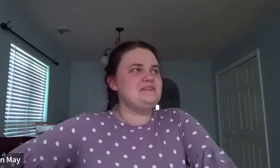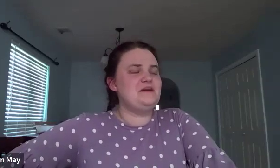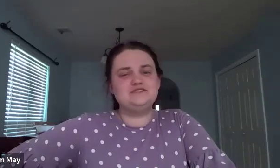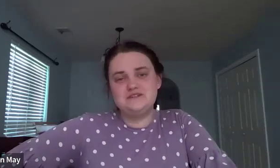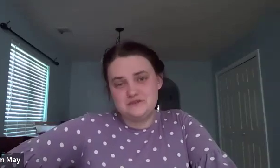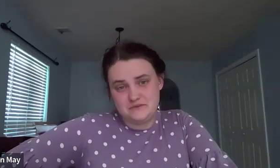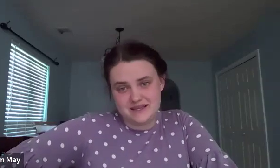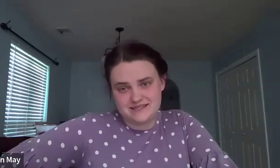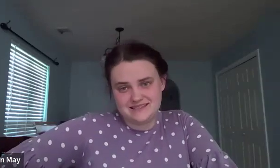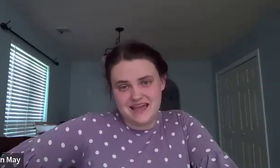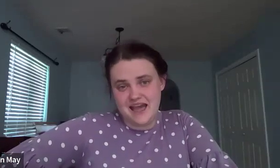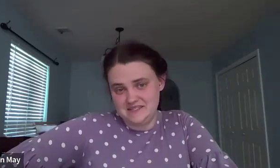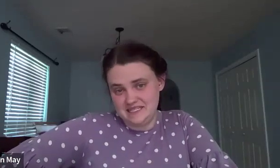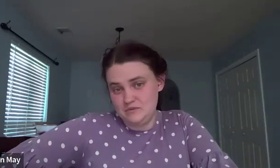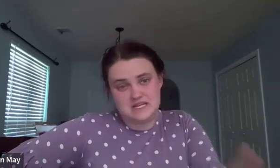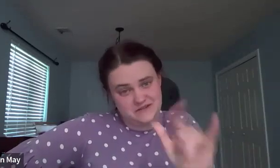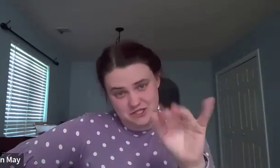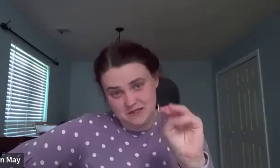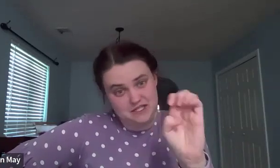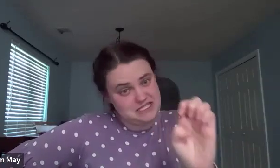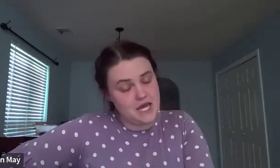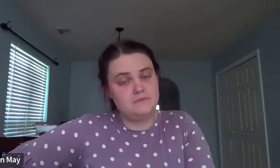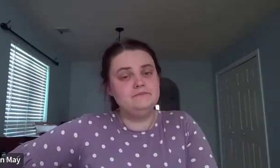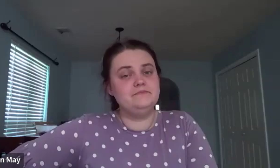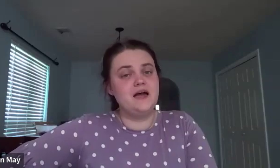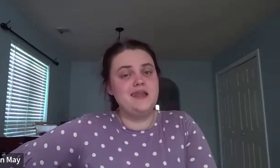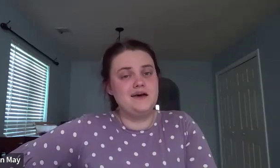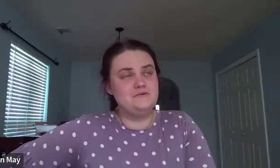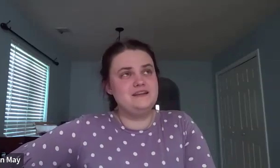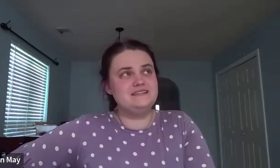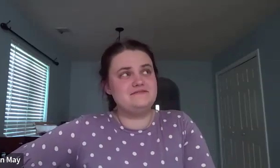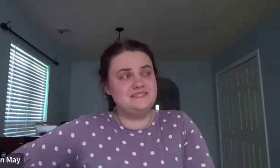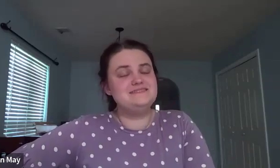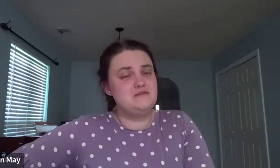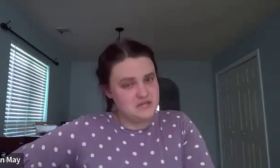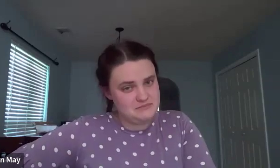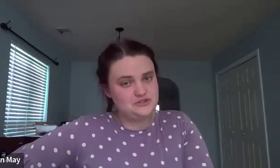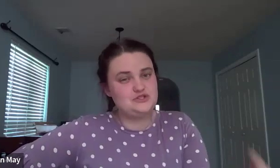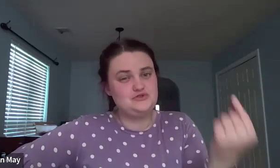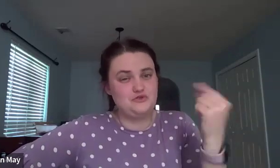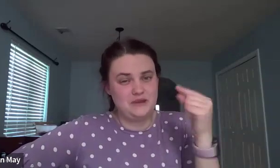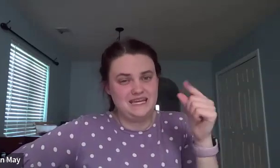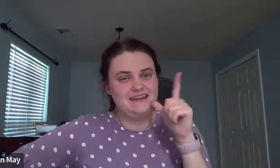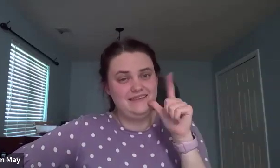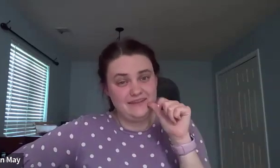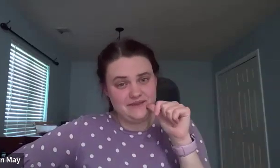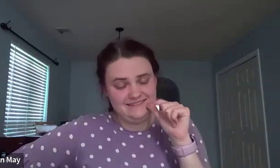There are two ways I've seen. One is finger spelling just lime. Another one is I've seen some people do green lemon.